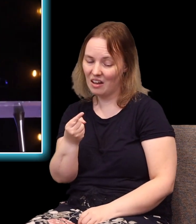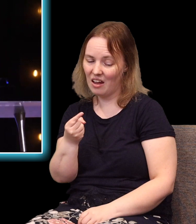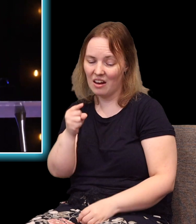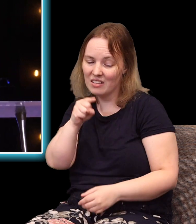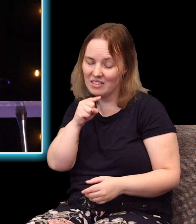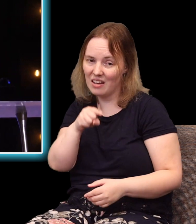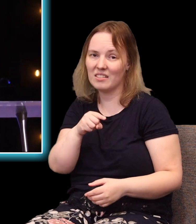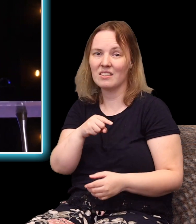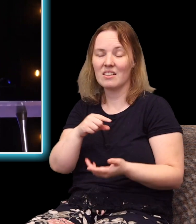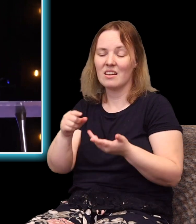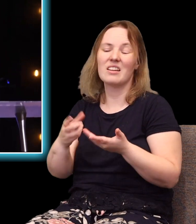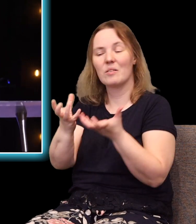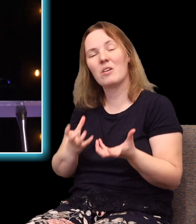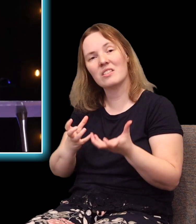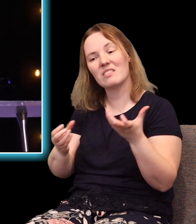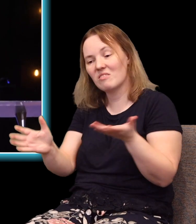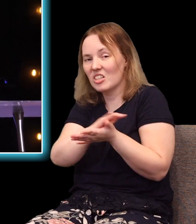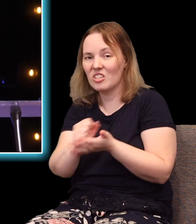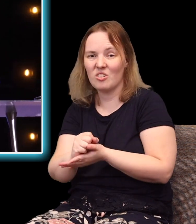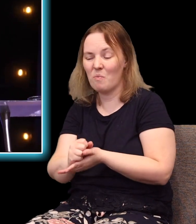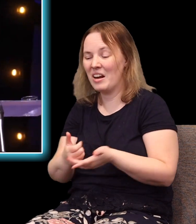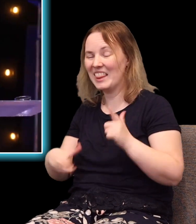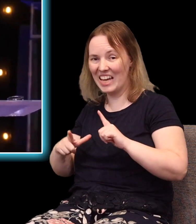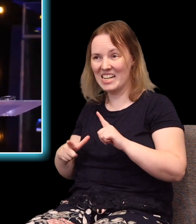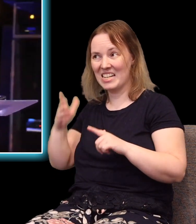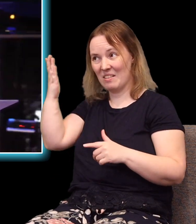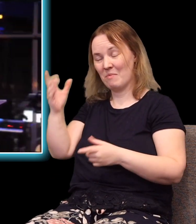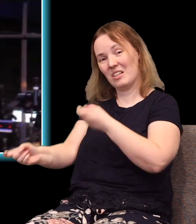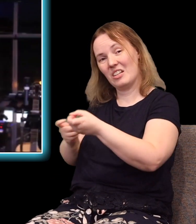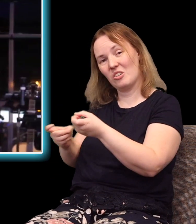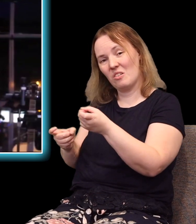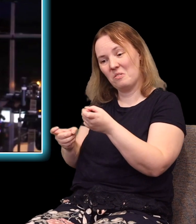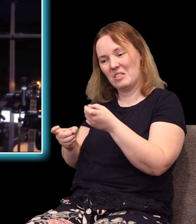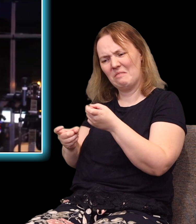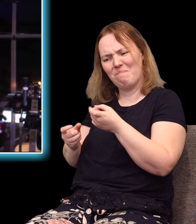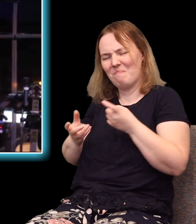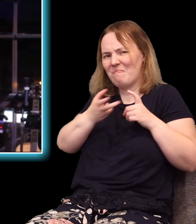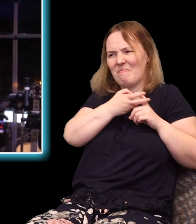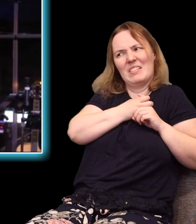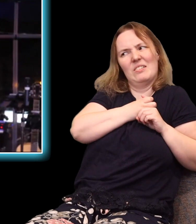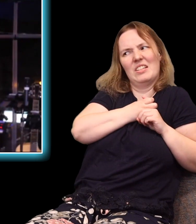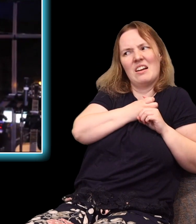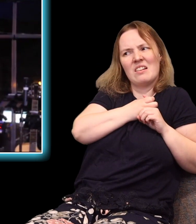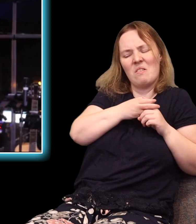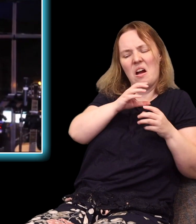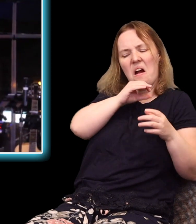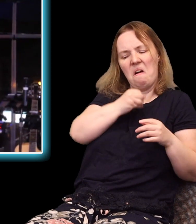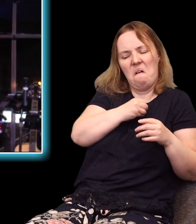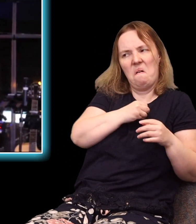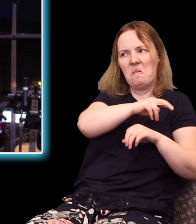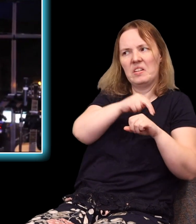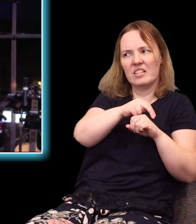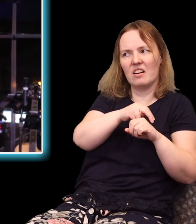on things that he wants to destroy, things that he wants to grow, we're not allowing him to be Lord. We're still holding on to our old nature, the way that we're